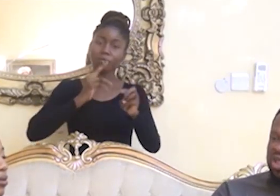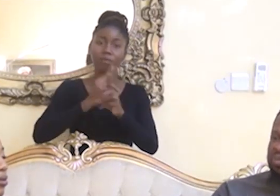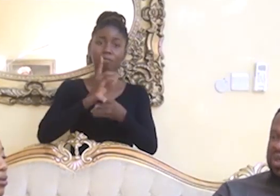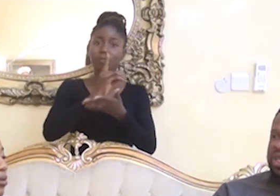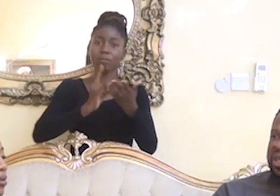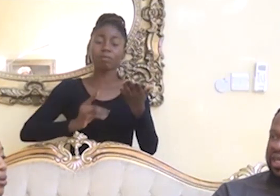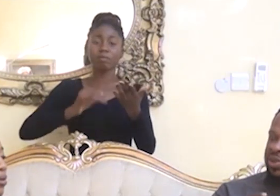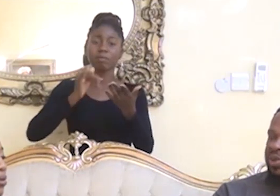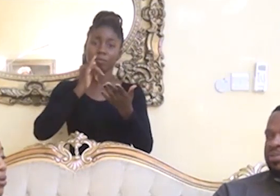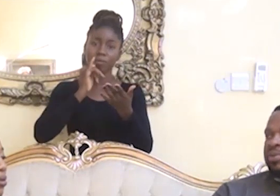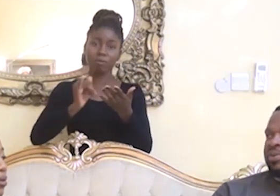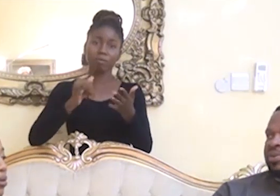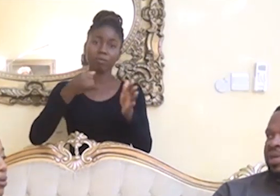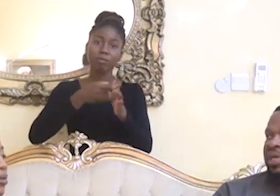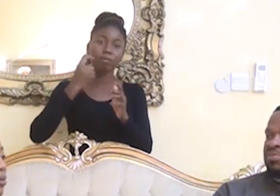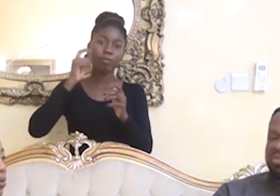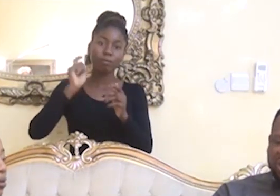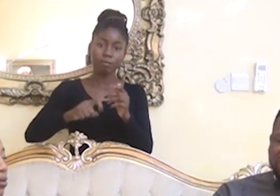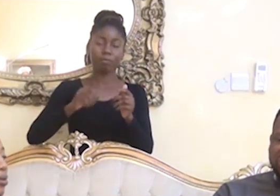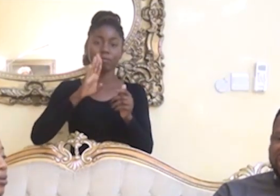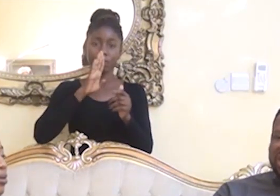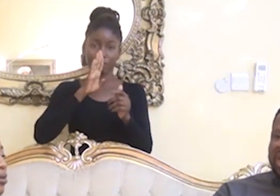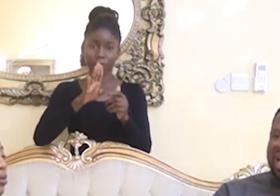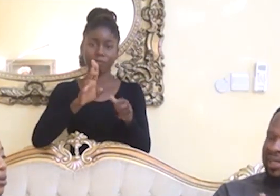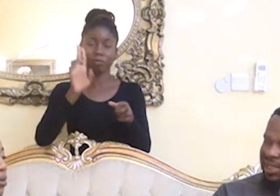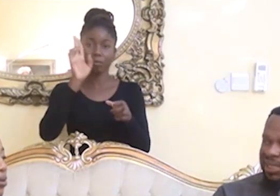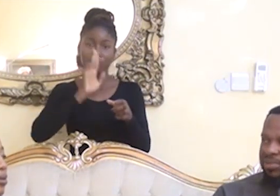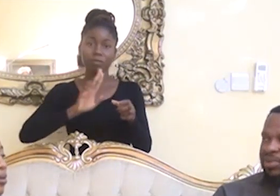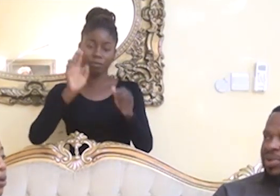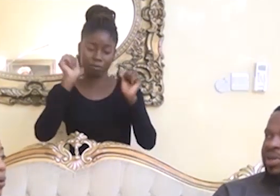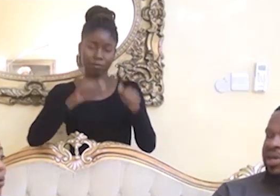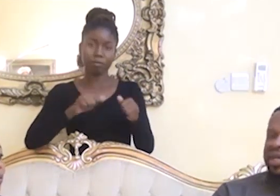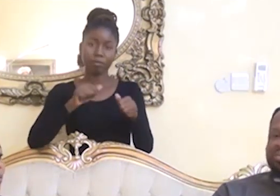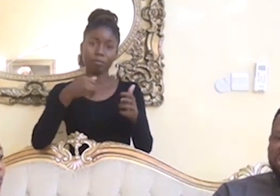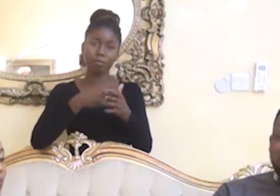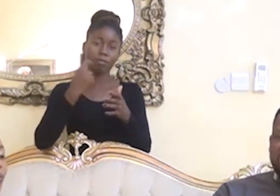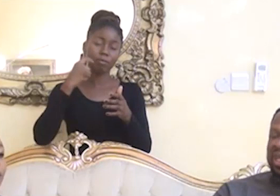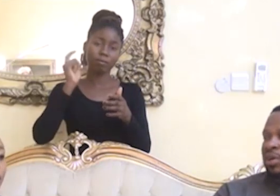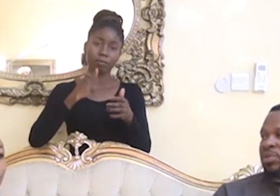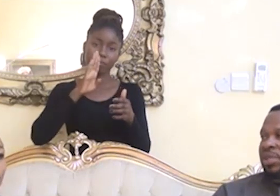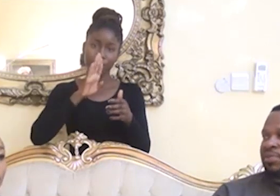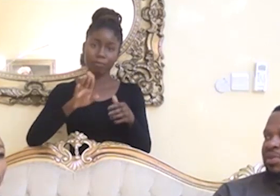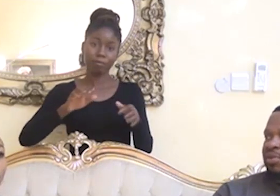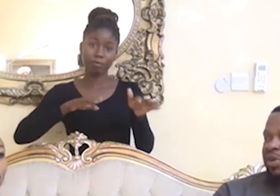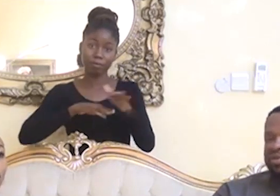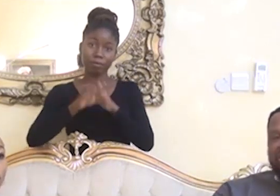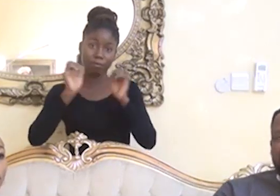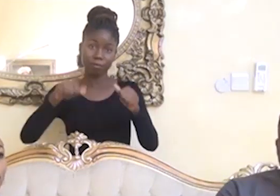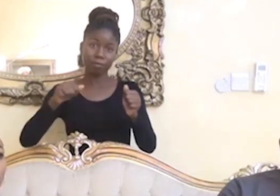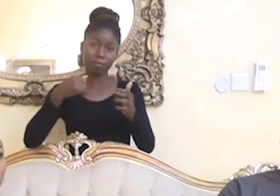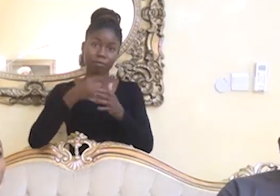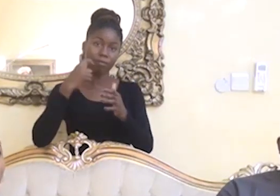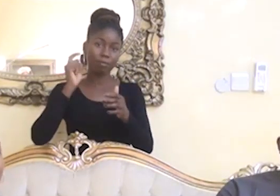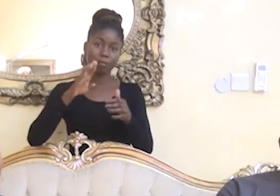It must be usable. It must be accessible. it must be inclusive for